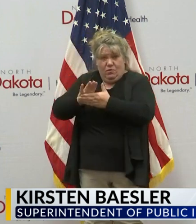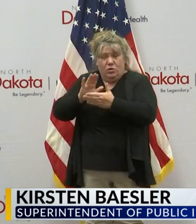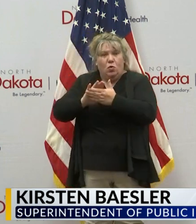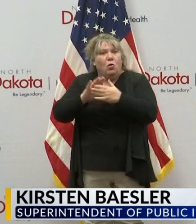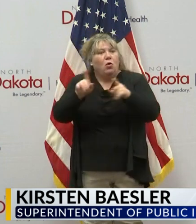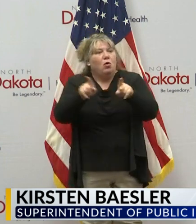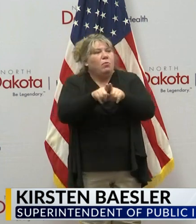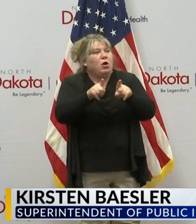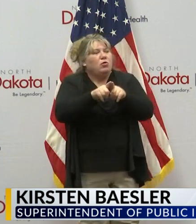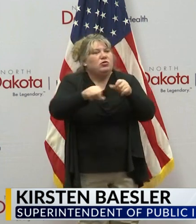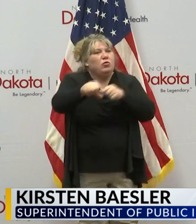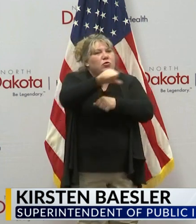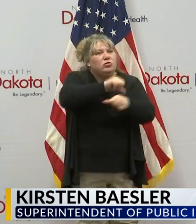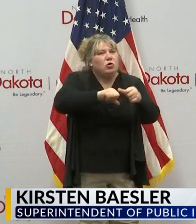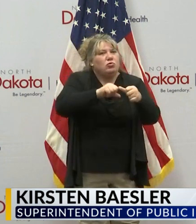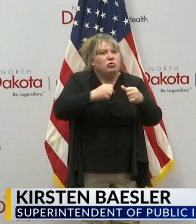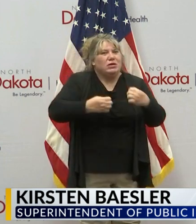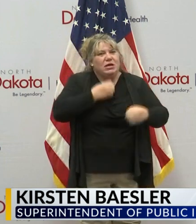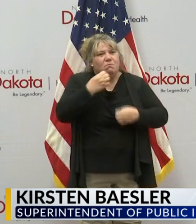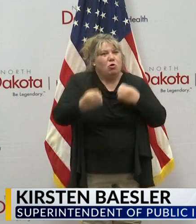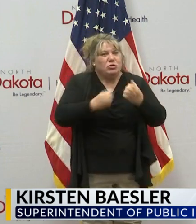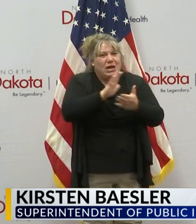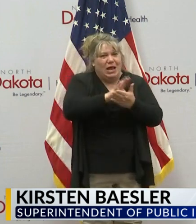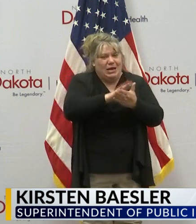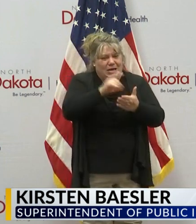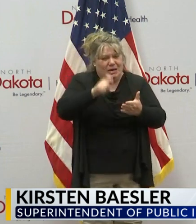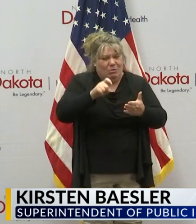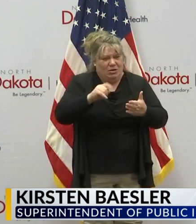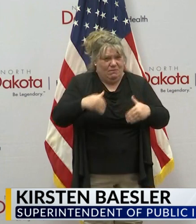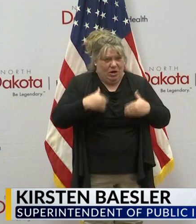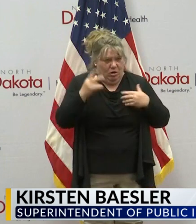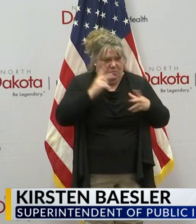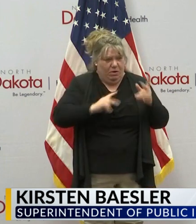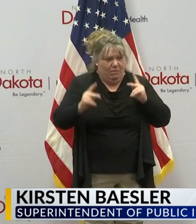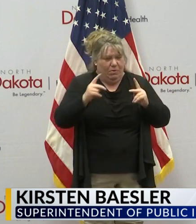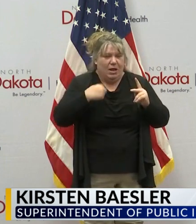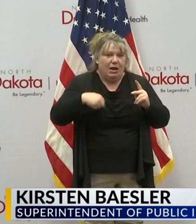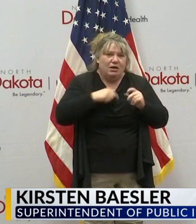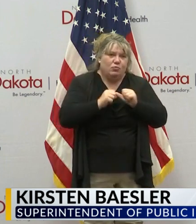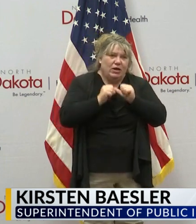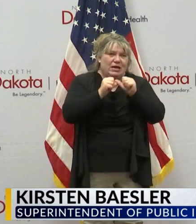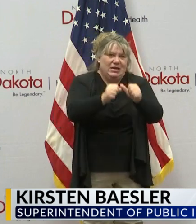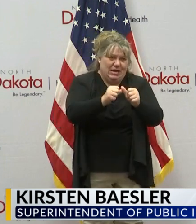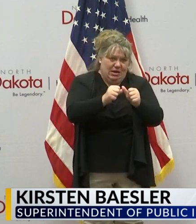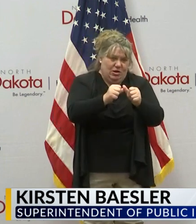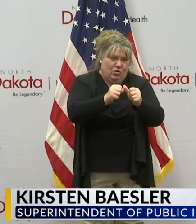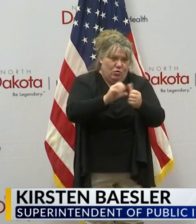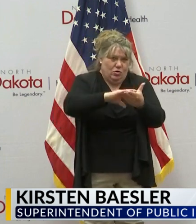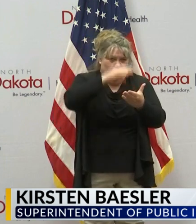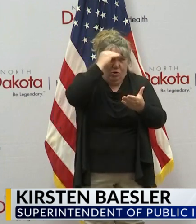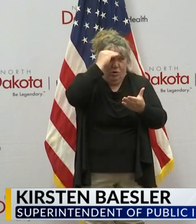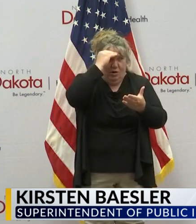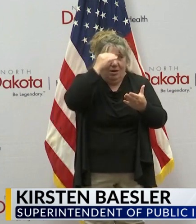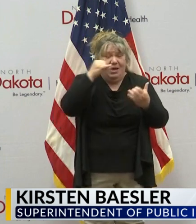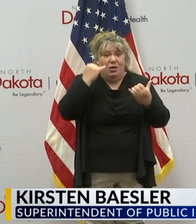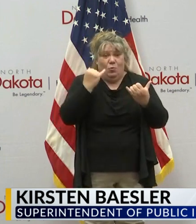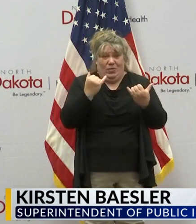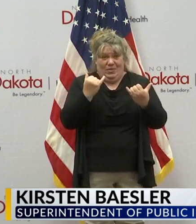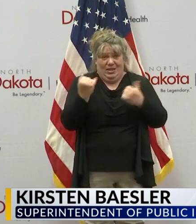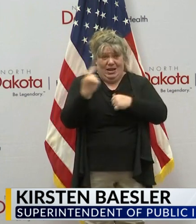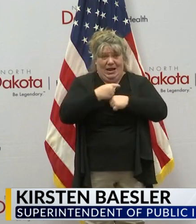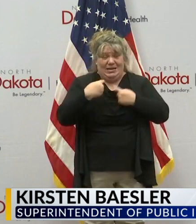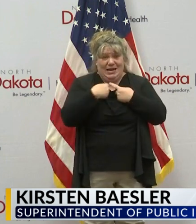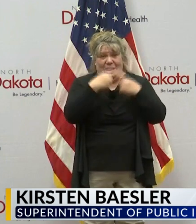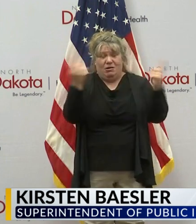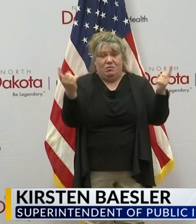also the social, emotional, and academic needs of our young people as we continue the learning. With this announcement today,